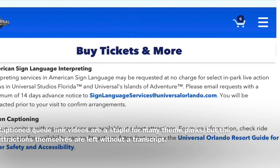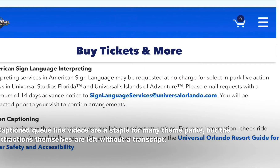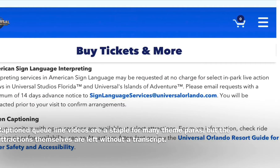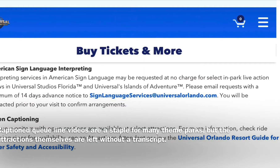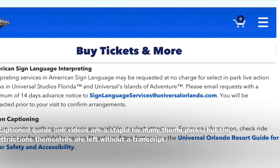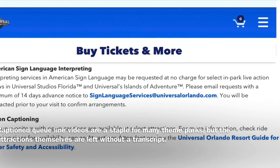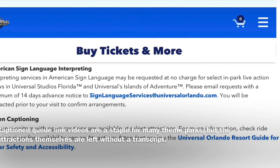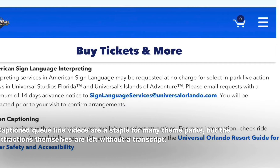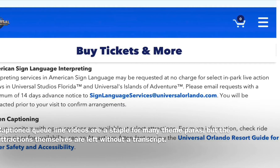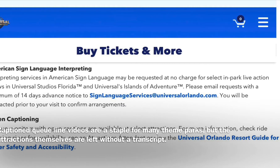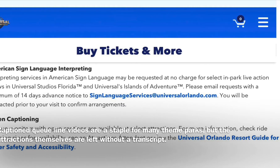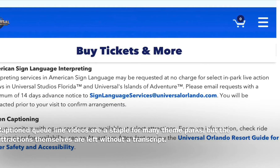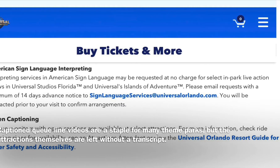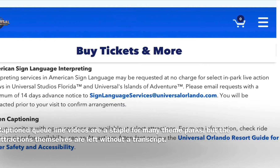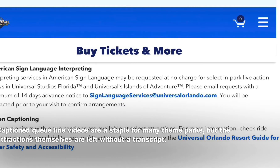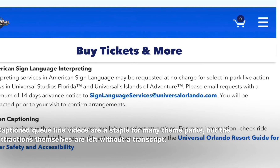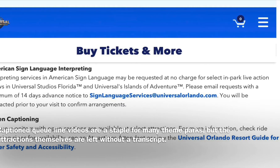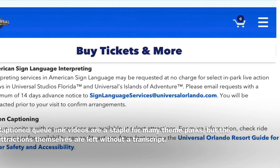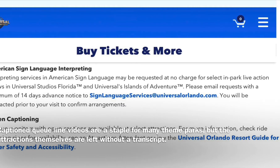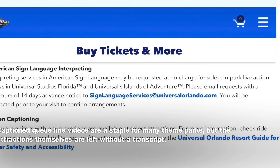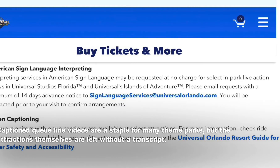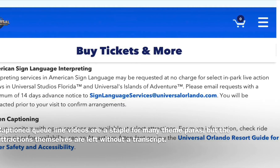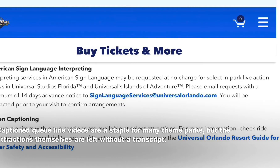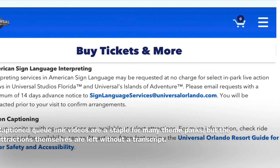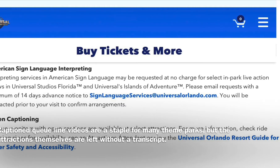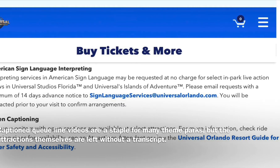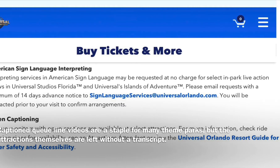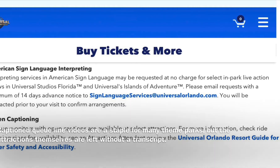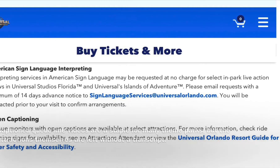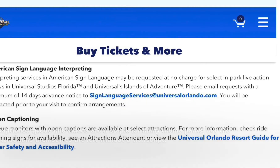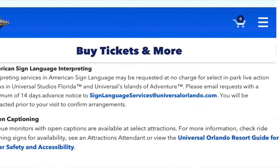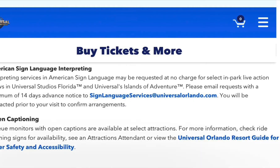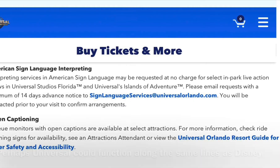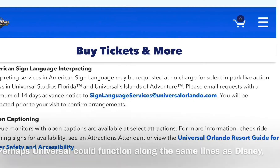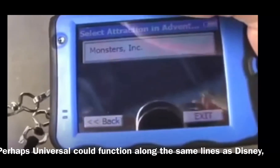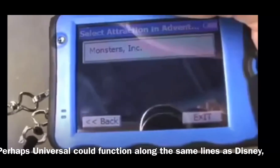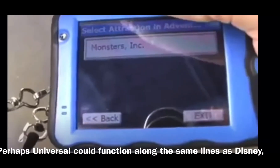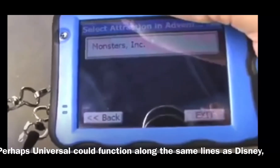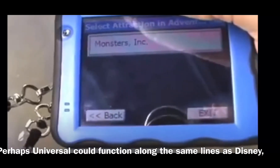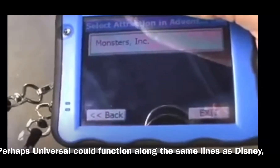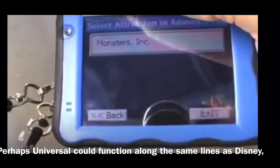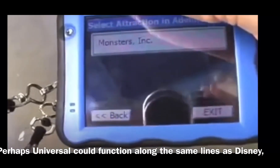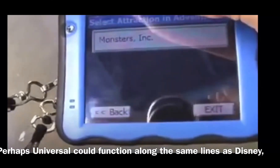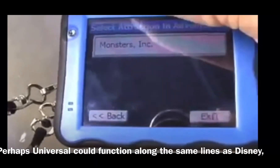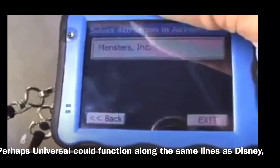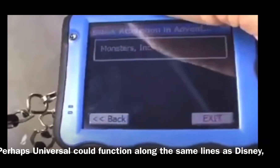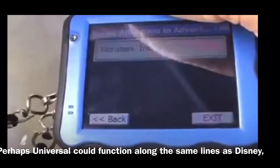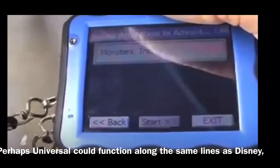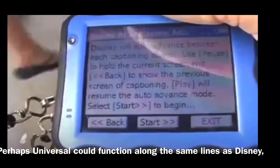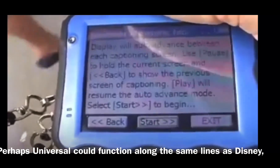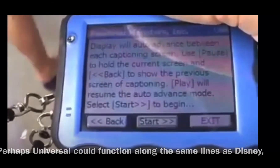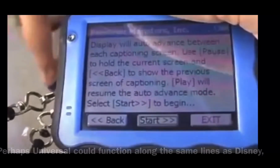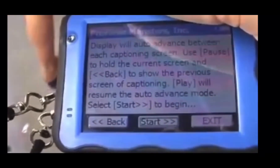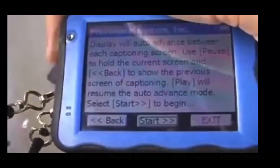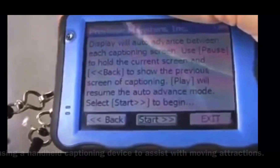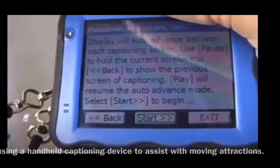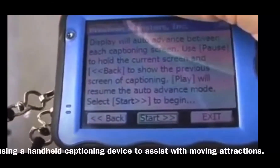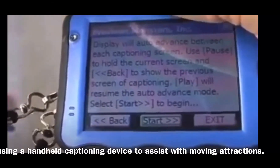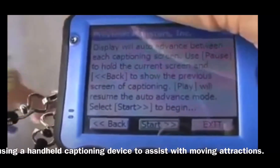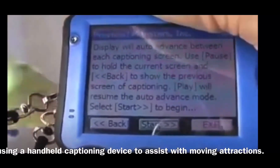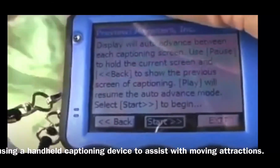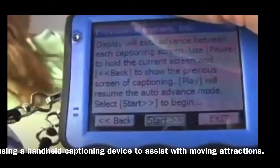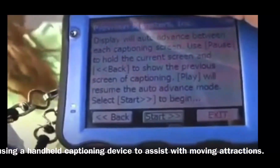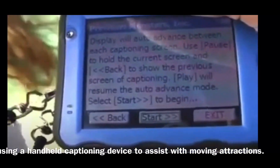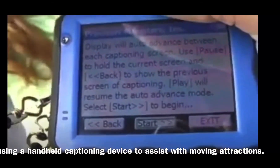videos are a staple for many theme parks but the attractions themselves are left without a transcript perhaps universal could function along the same lines as disney using